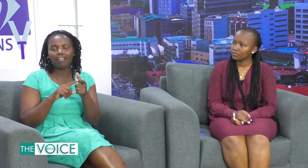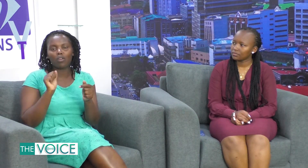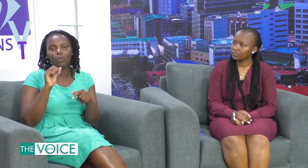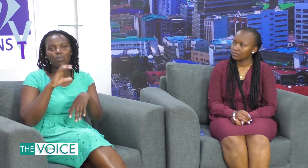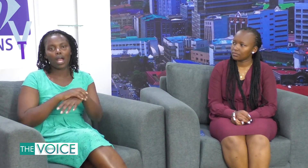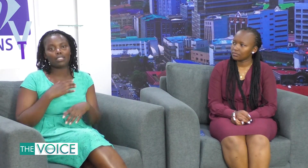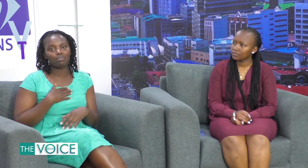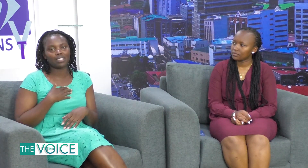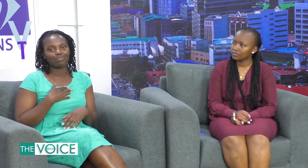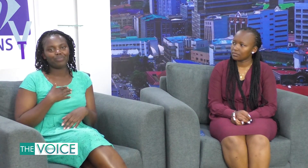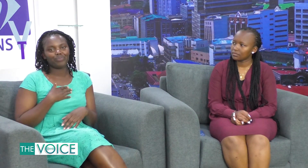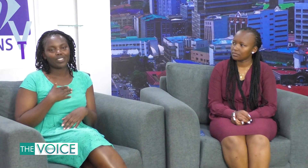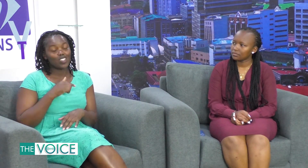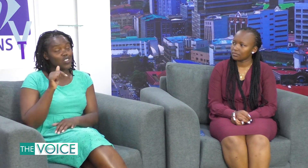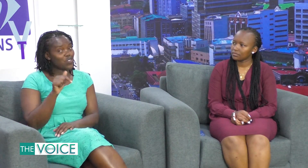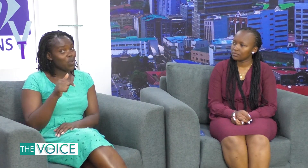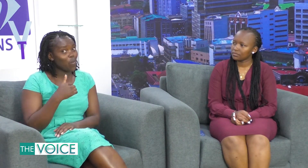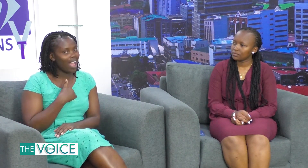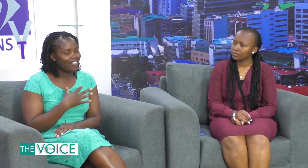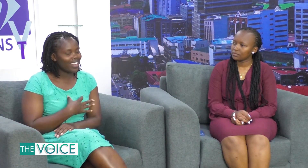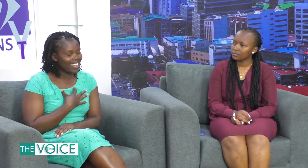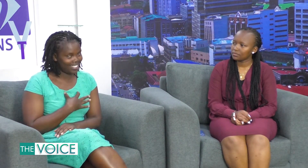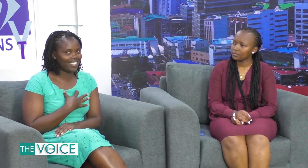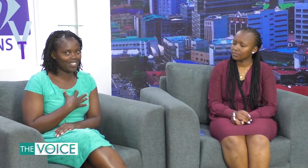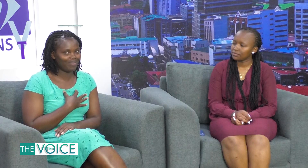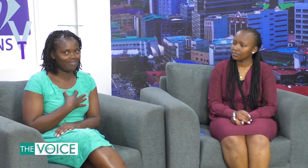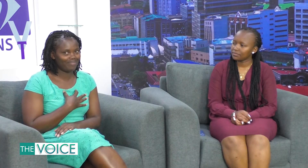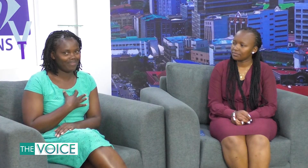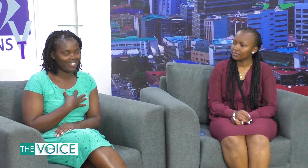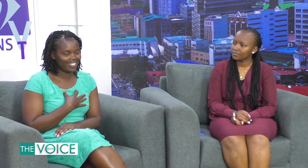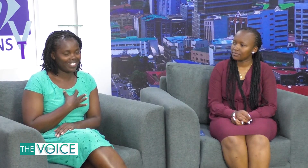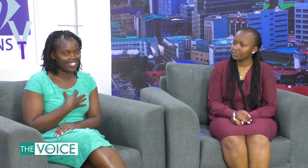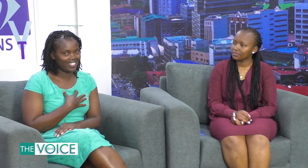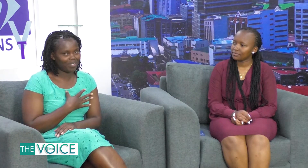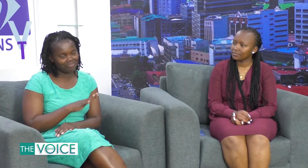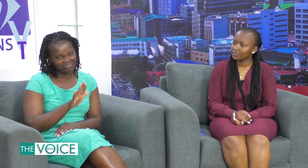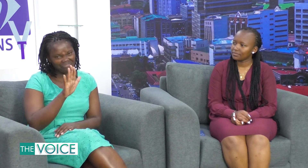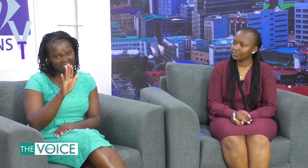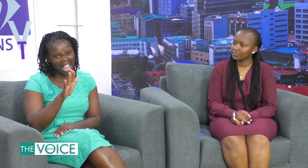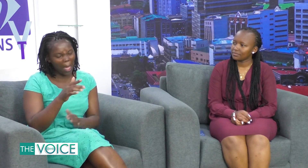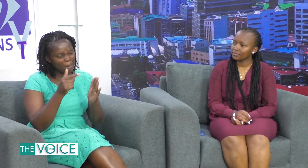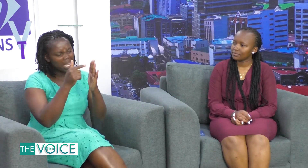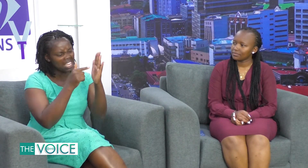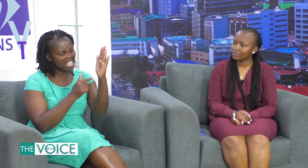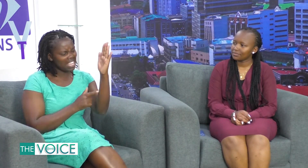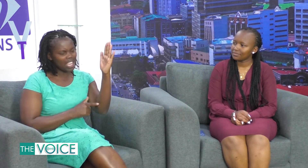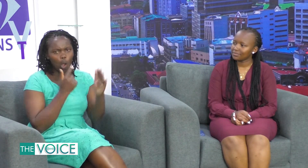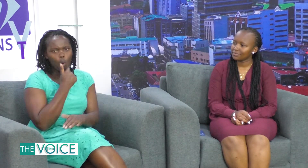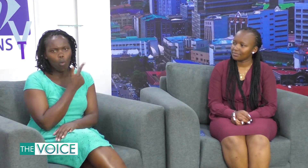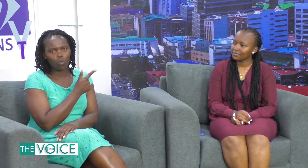can send a DM on my inbox and then we'll be able to talk. Now today we have a guest. I